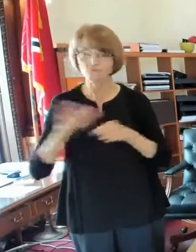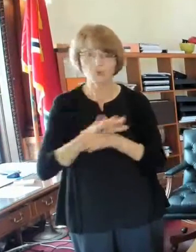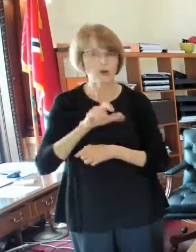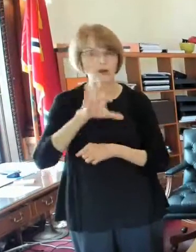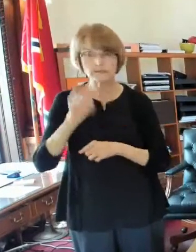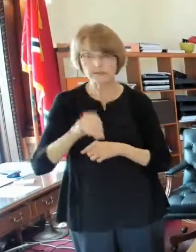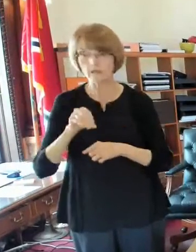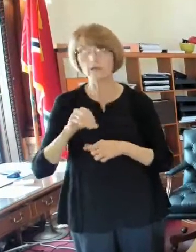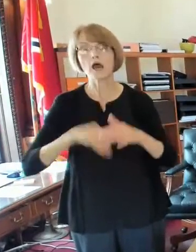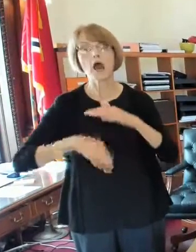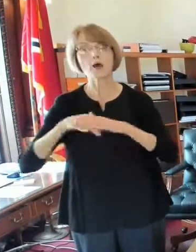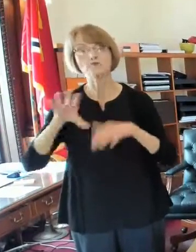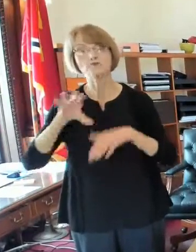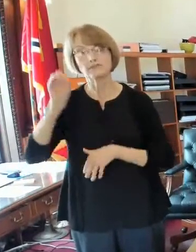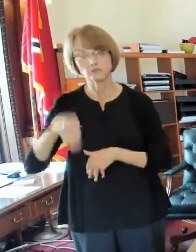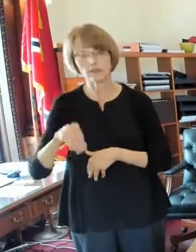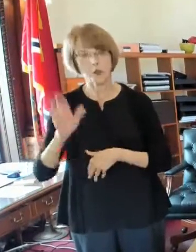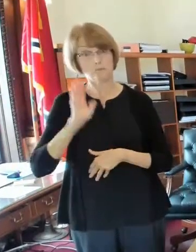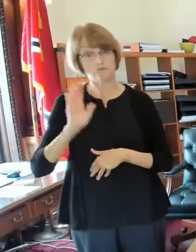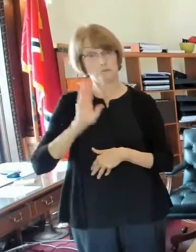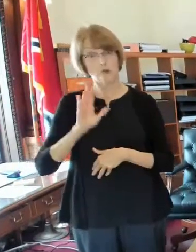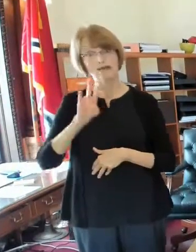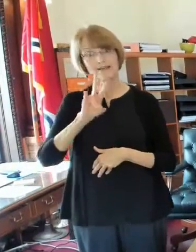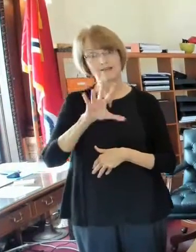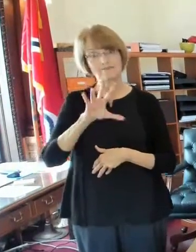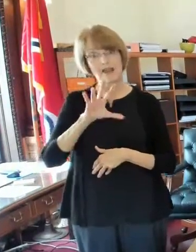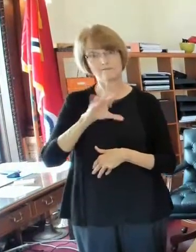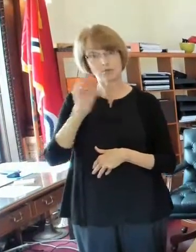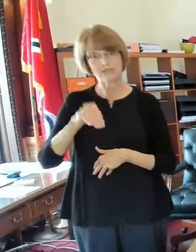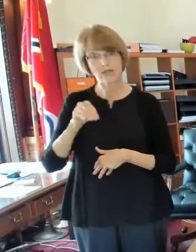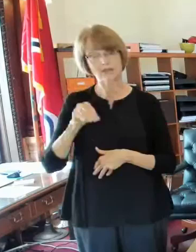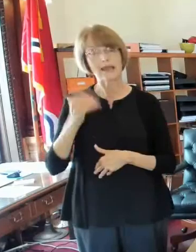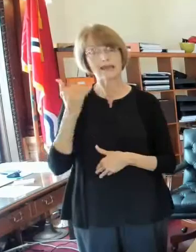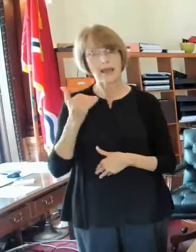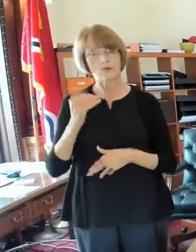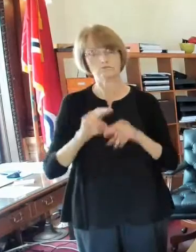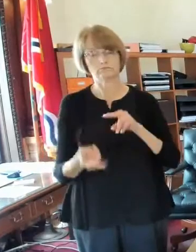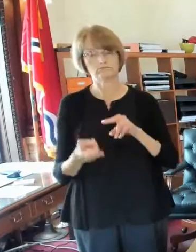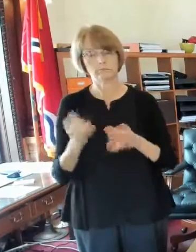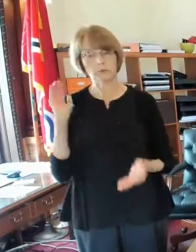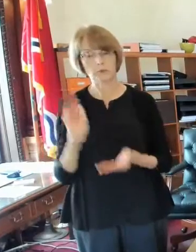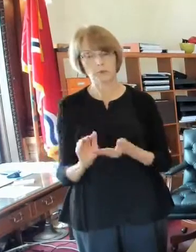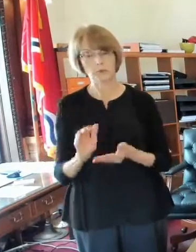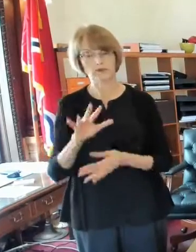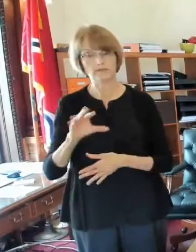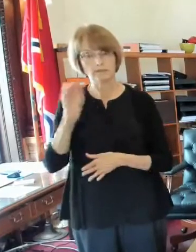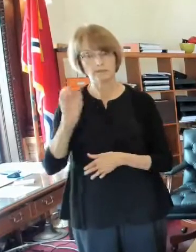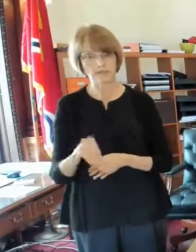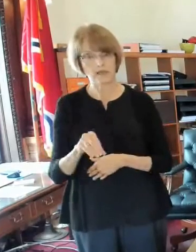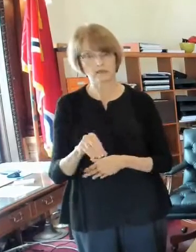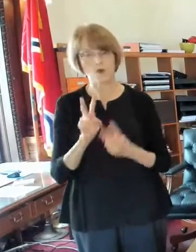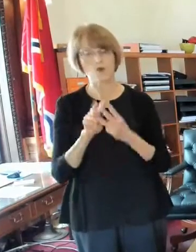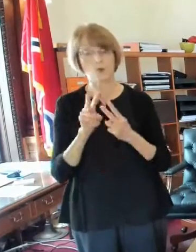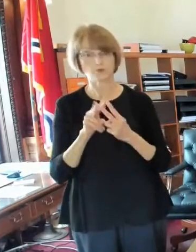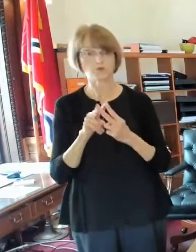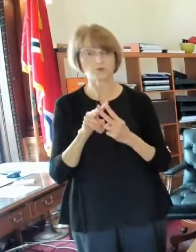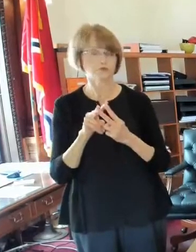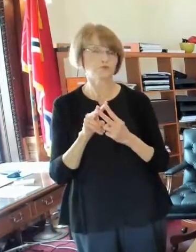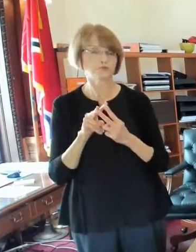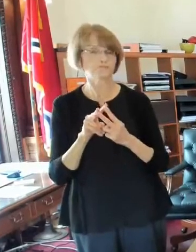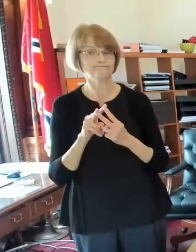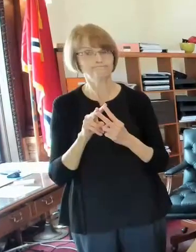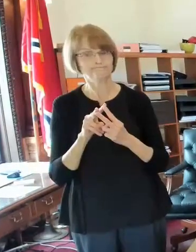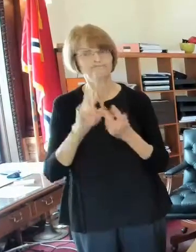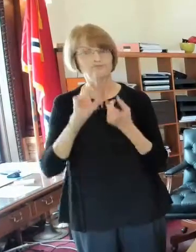been at 75%. We're notching that back to 50%. Those are the two biggest things that this order